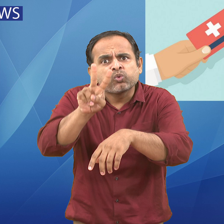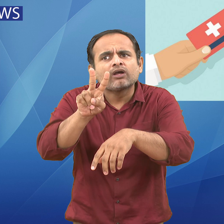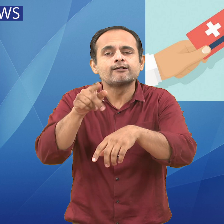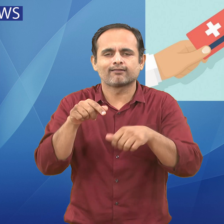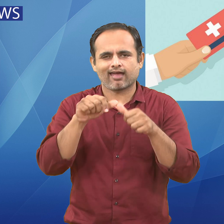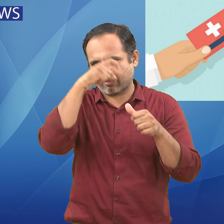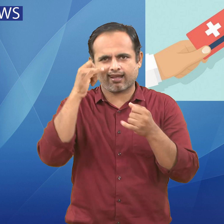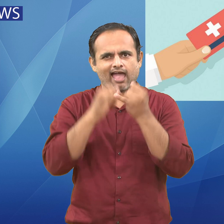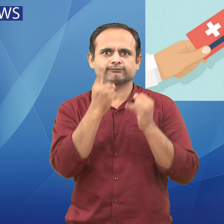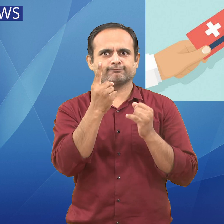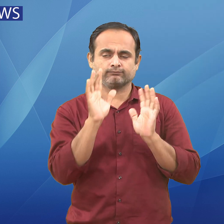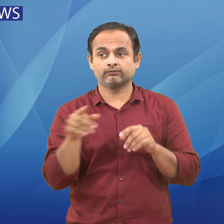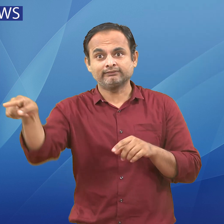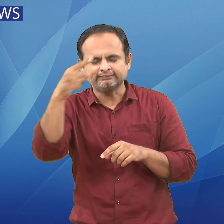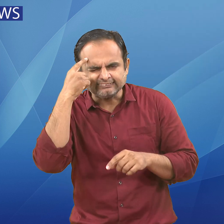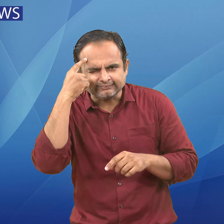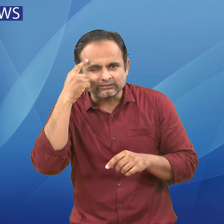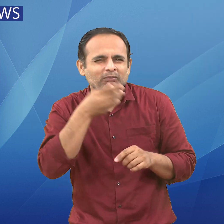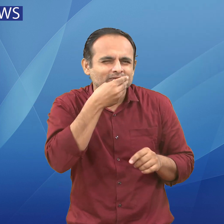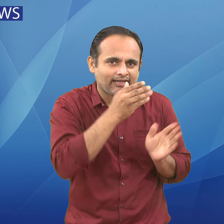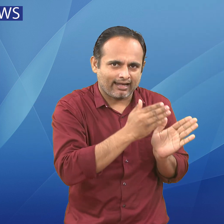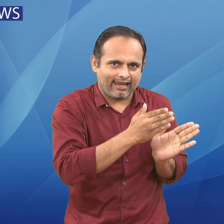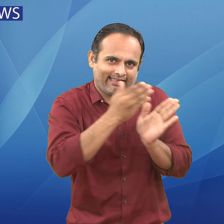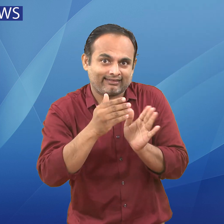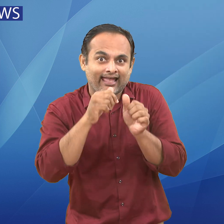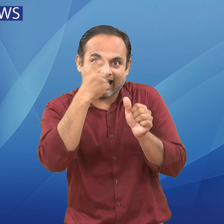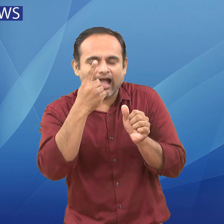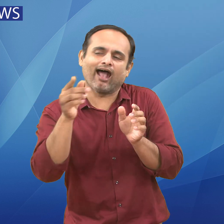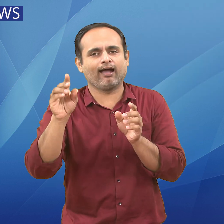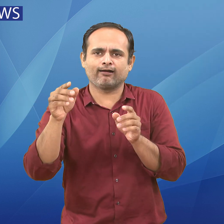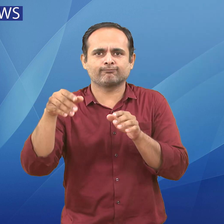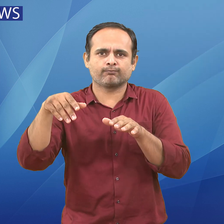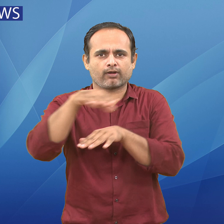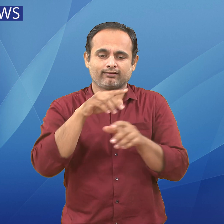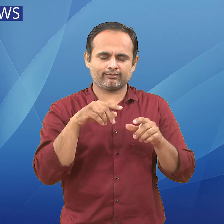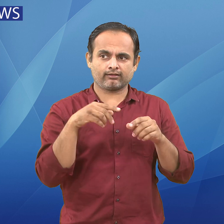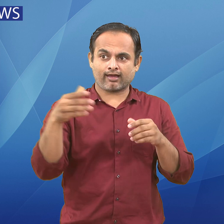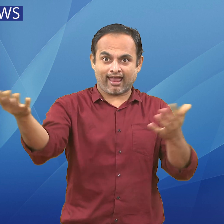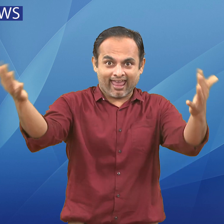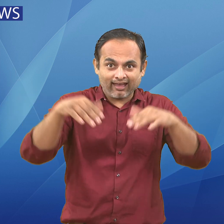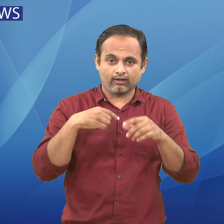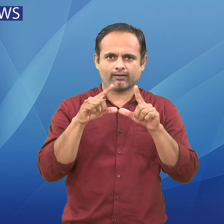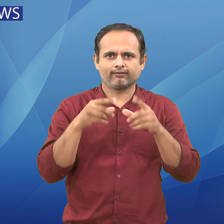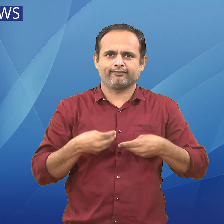is necessary for the issue of health cards, the vaccination is made available at cheap rates through Karunya pharmacies.